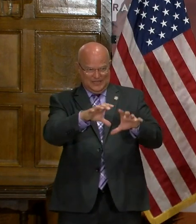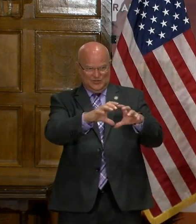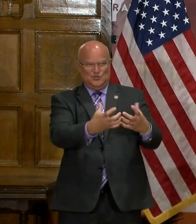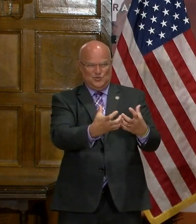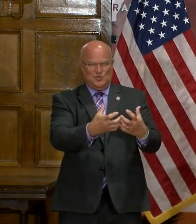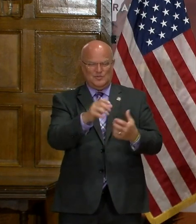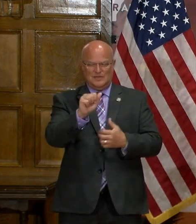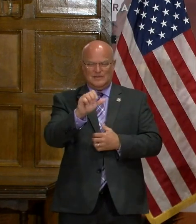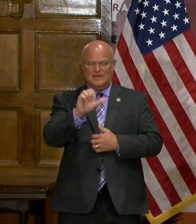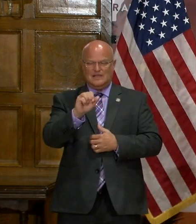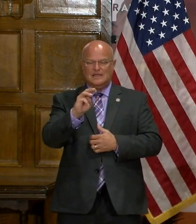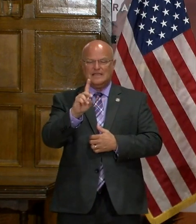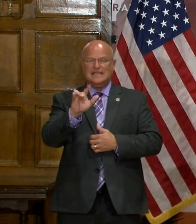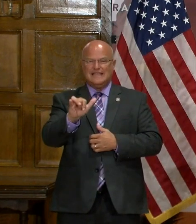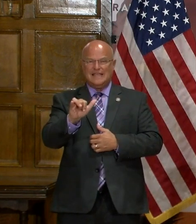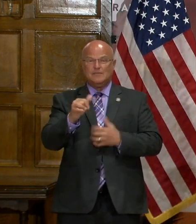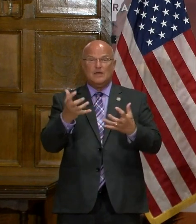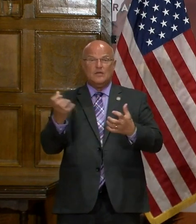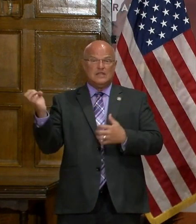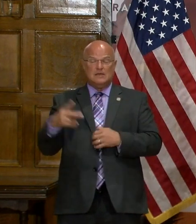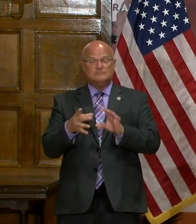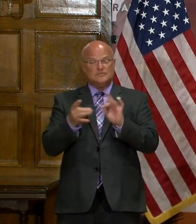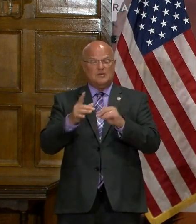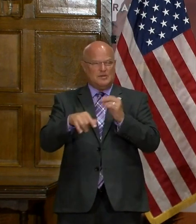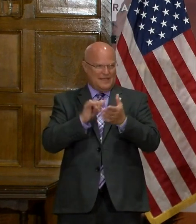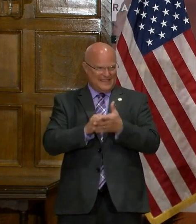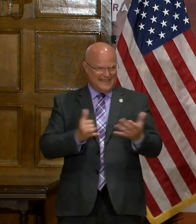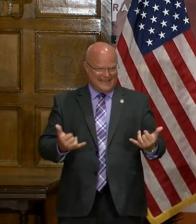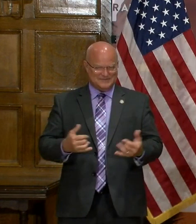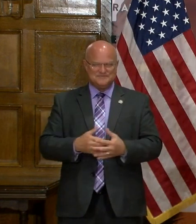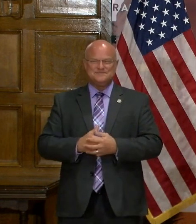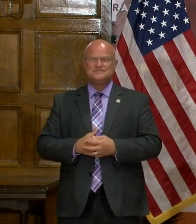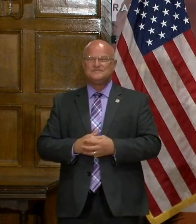I'd like to ask for him to come and comment on that.